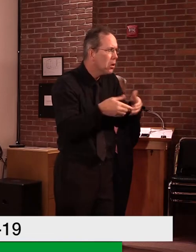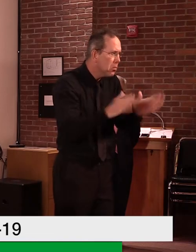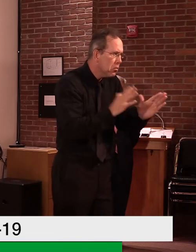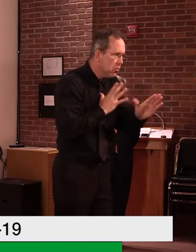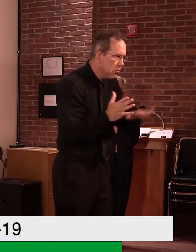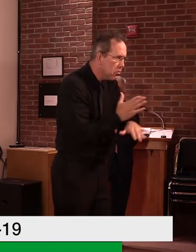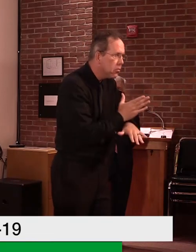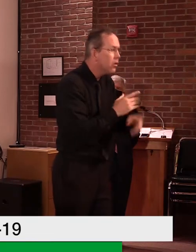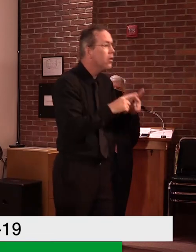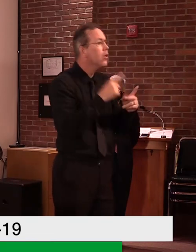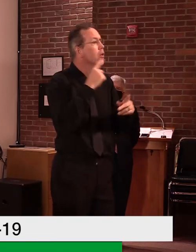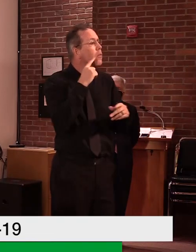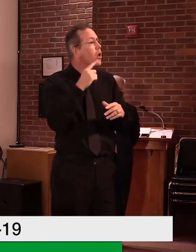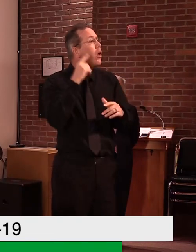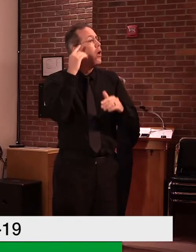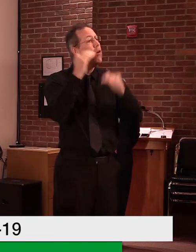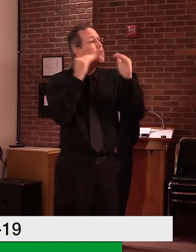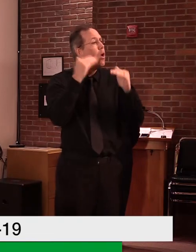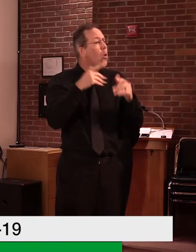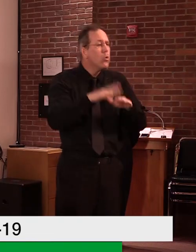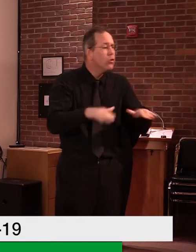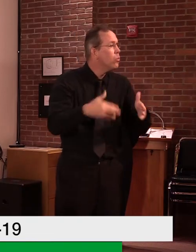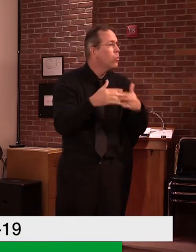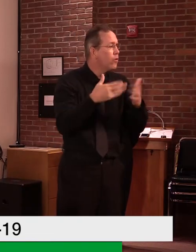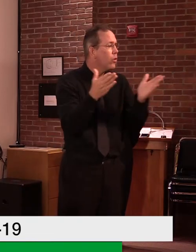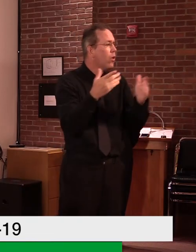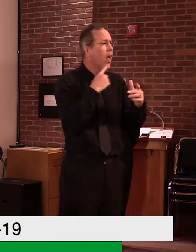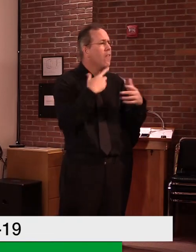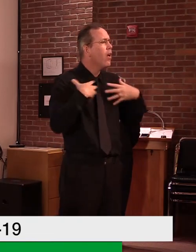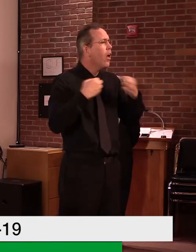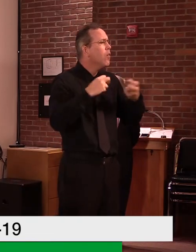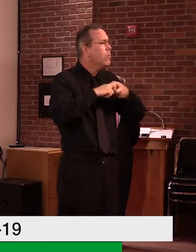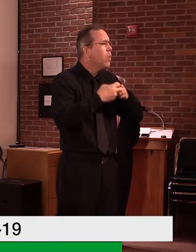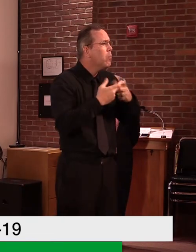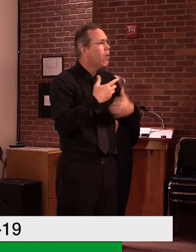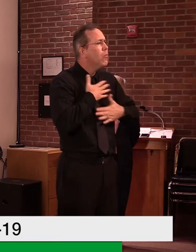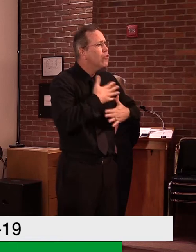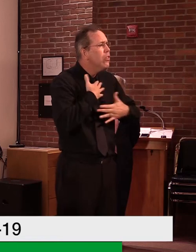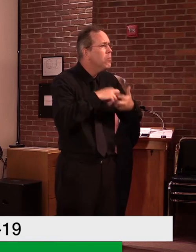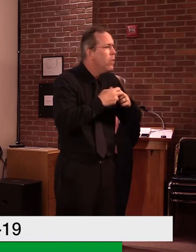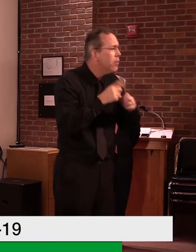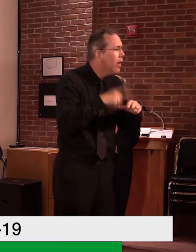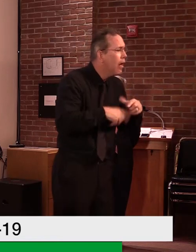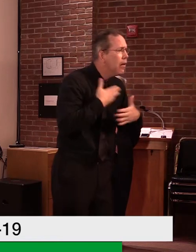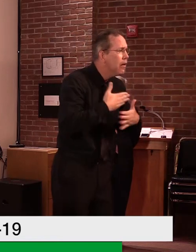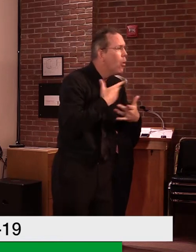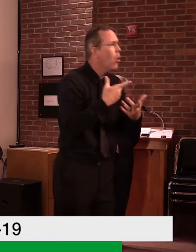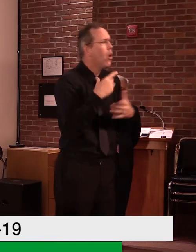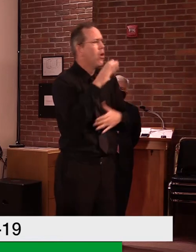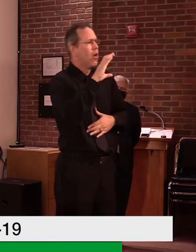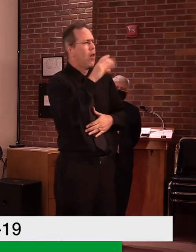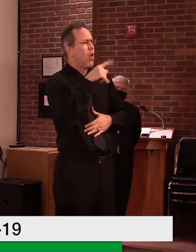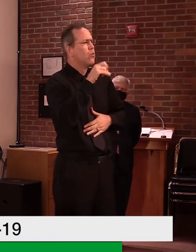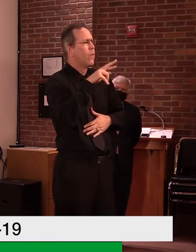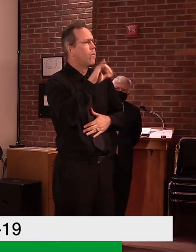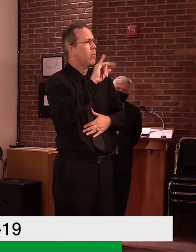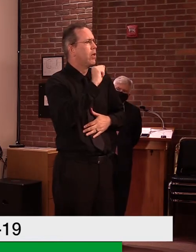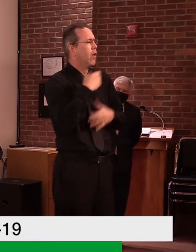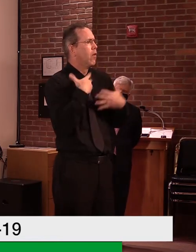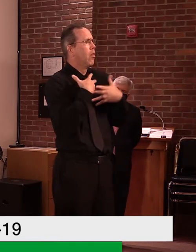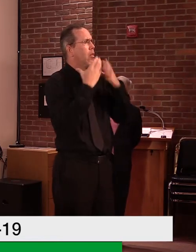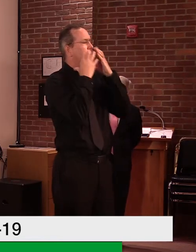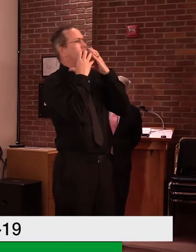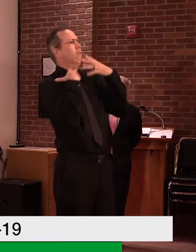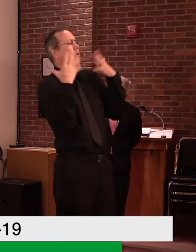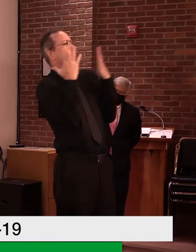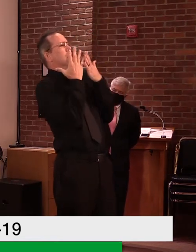or developmental issue that is complicated by a facial covering. And I want to be clear, and